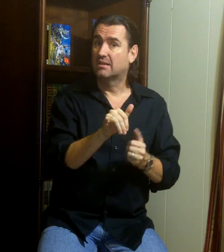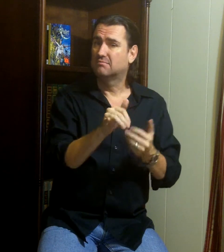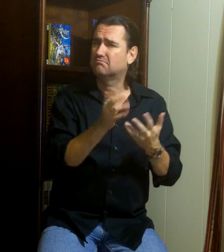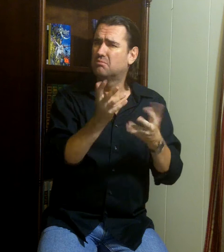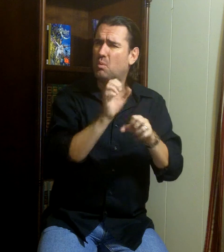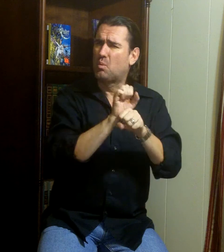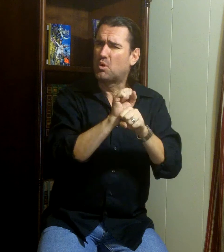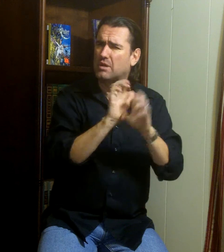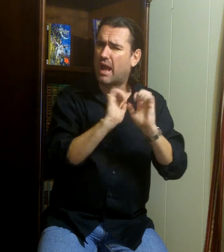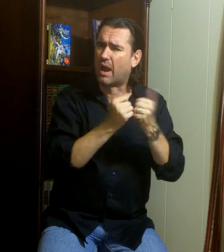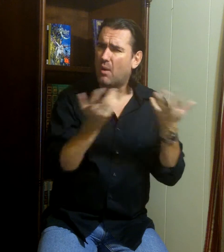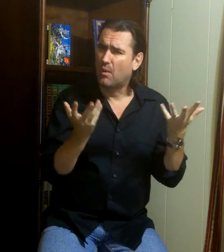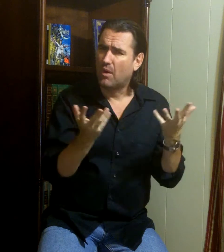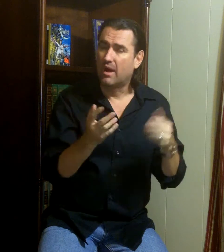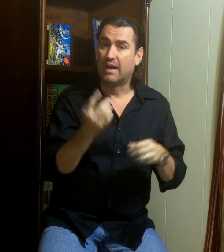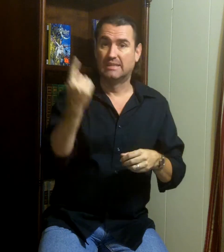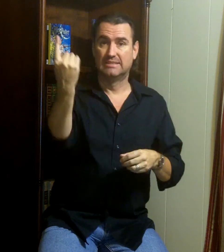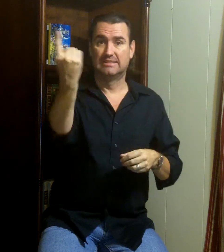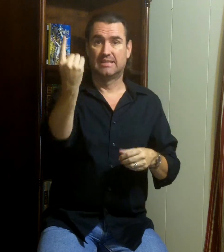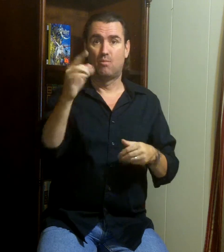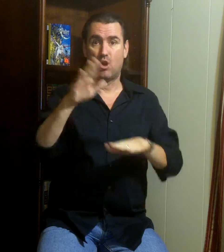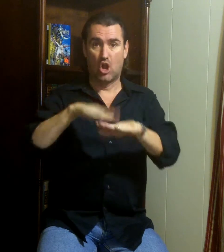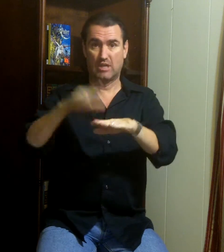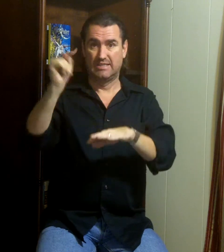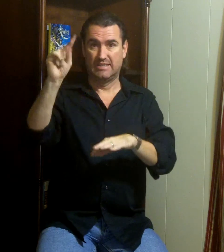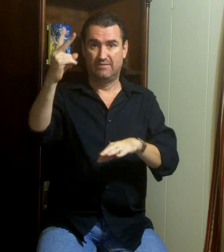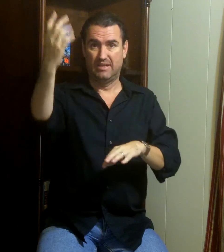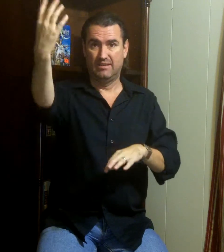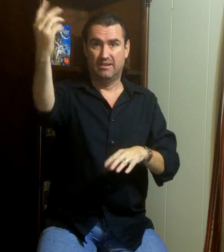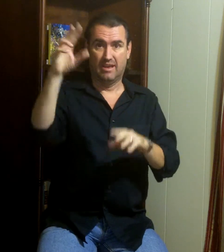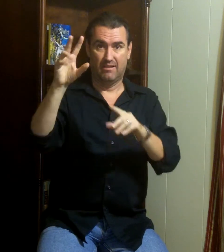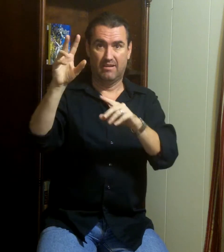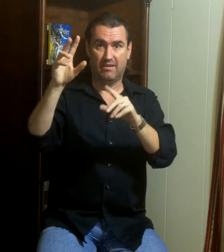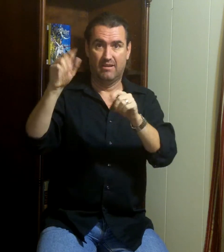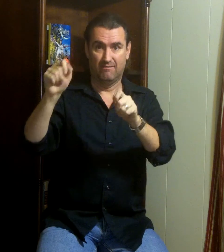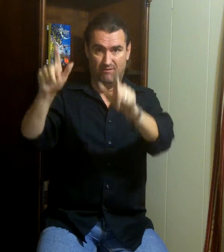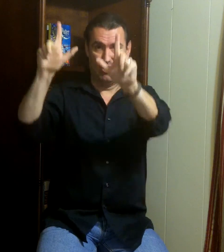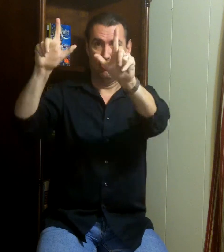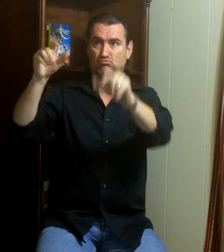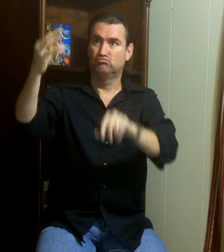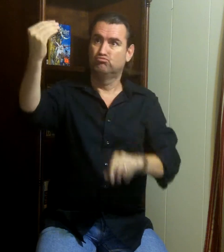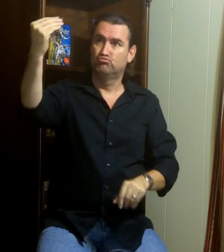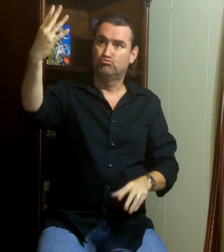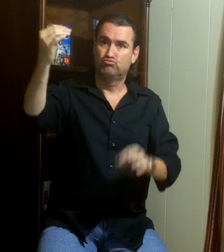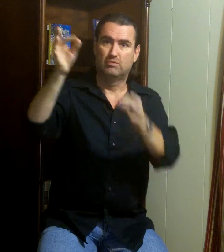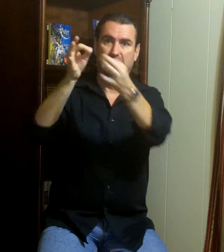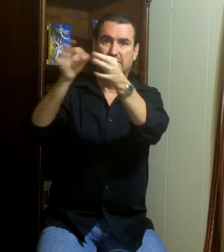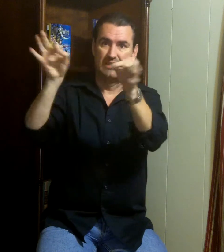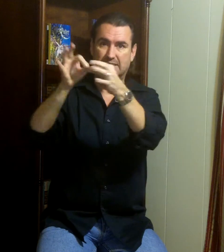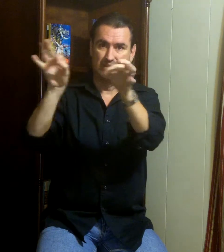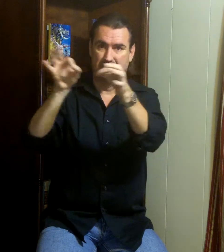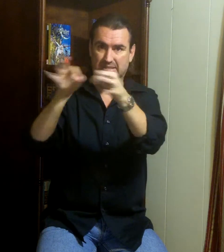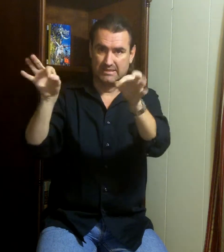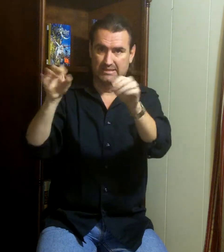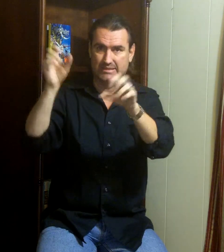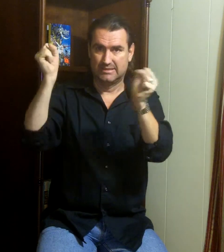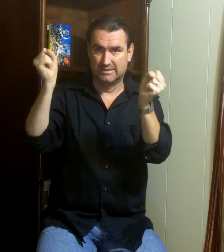a videotape that signs short sentences, or maybe a couple of sentences at a